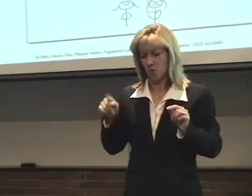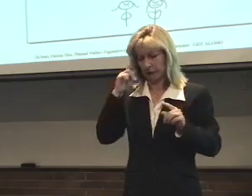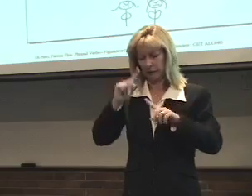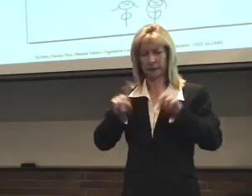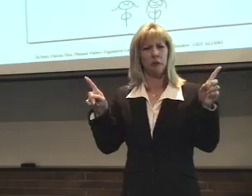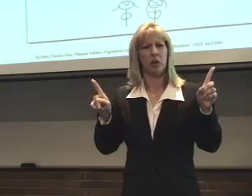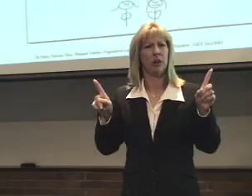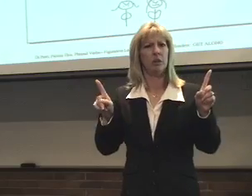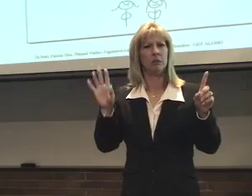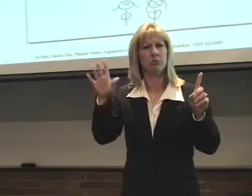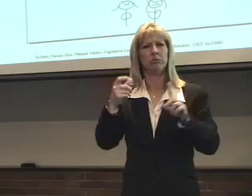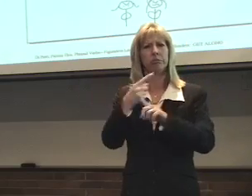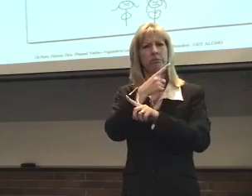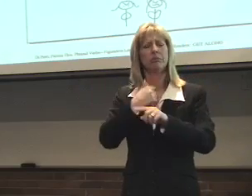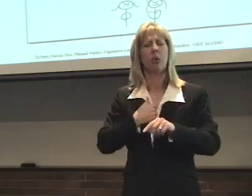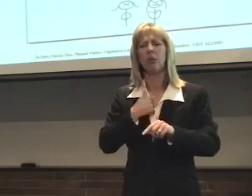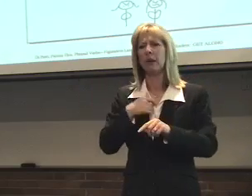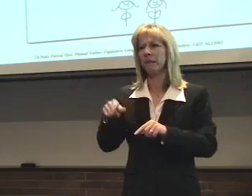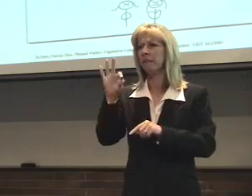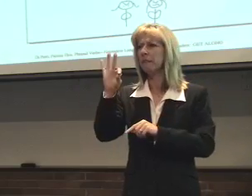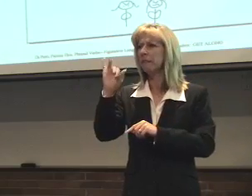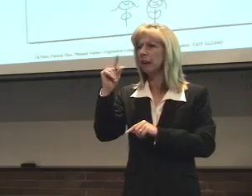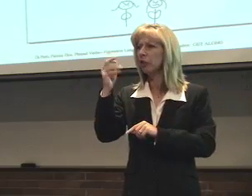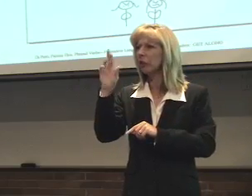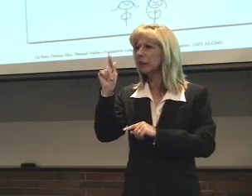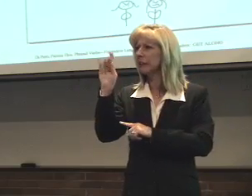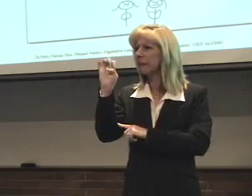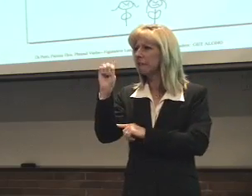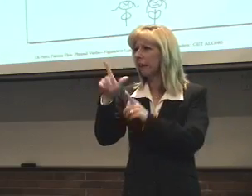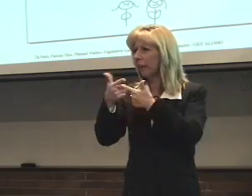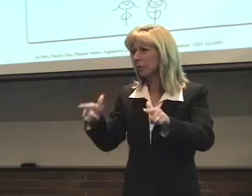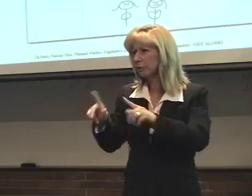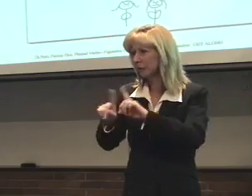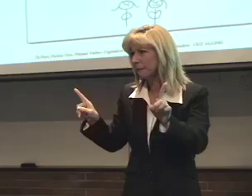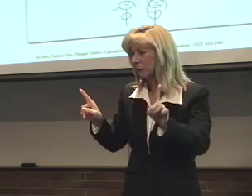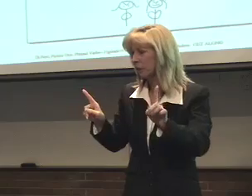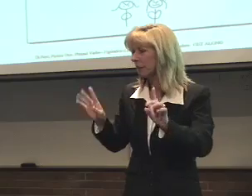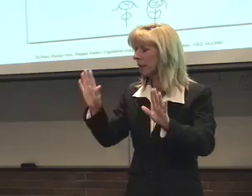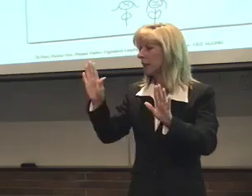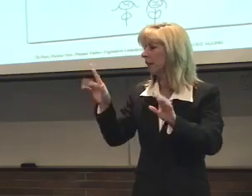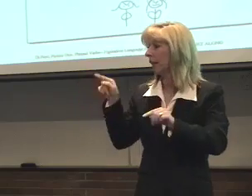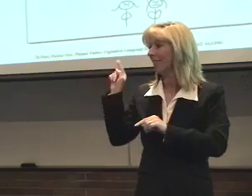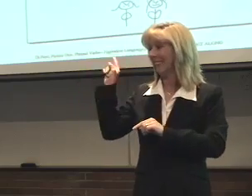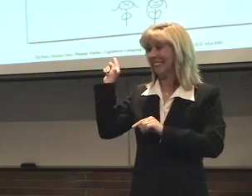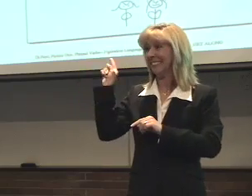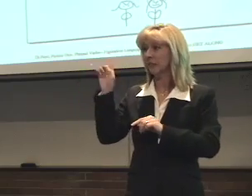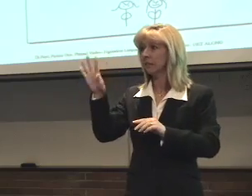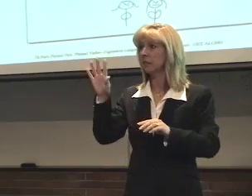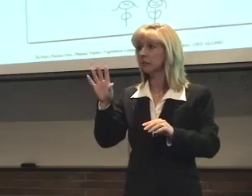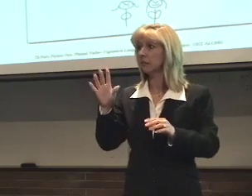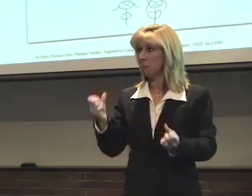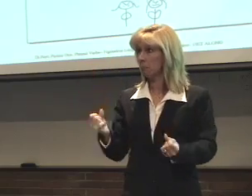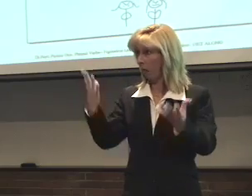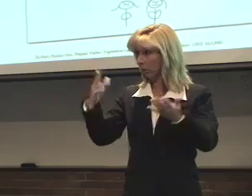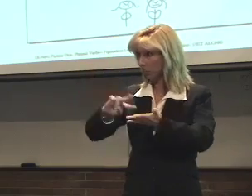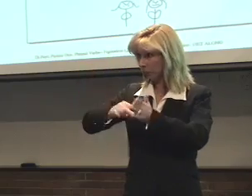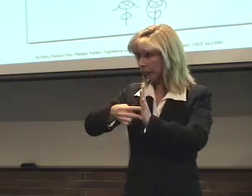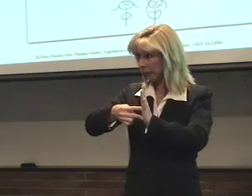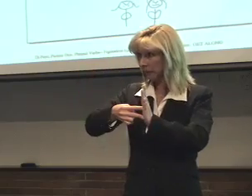This is not only multiple meanings, I want the kids also to know idioms. And